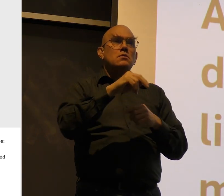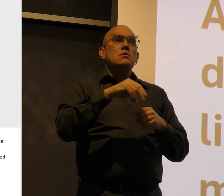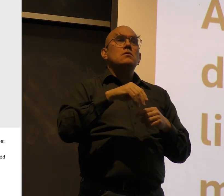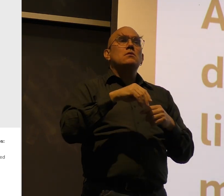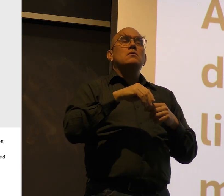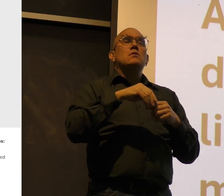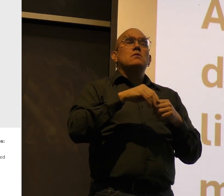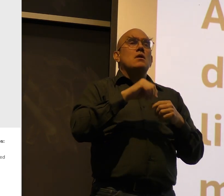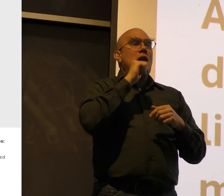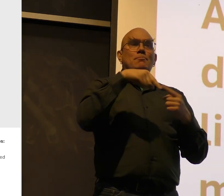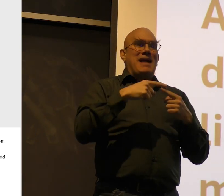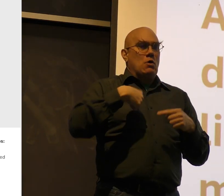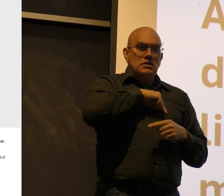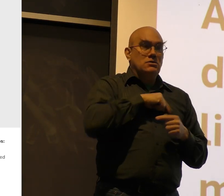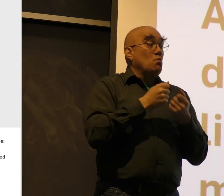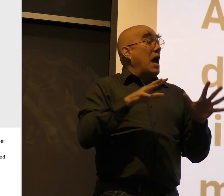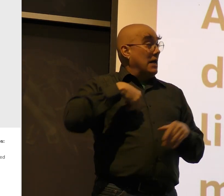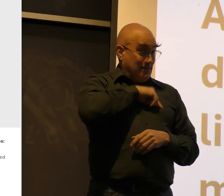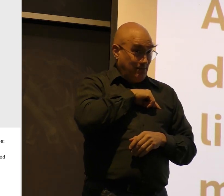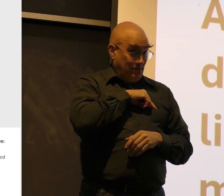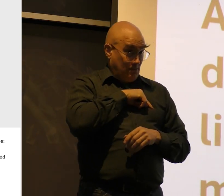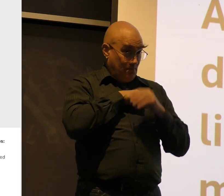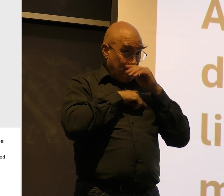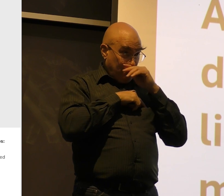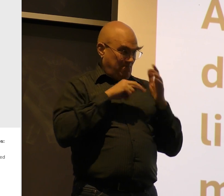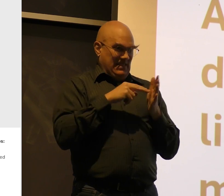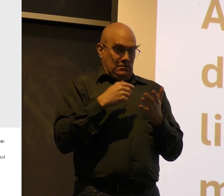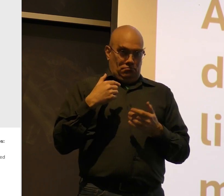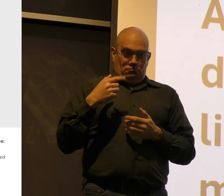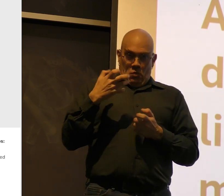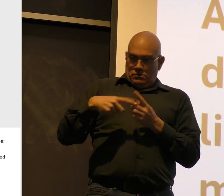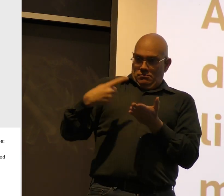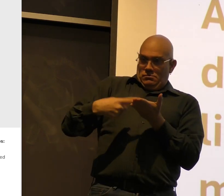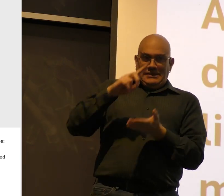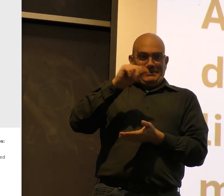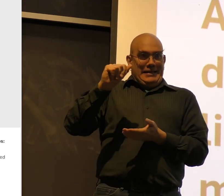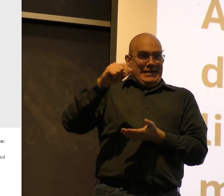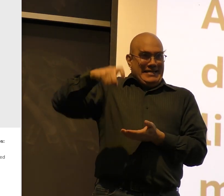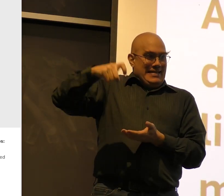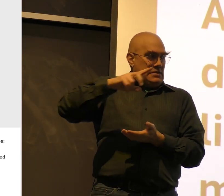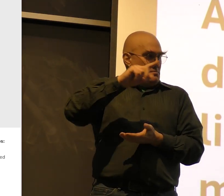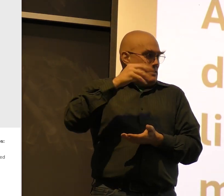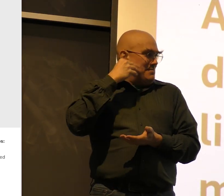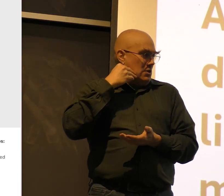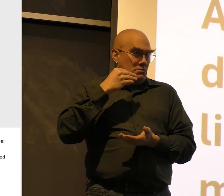that emerged in the 1970s, nothing about us without us. That came out of the